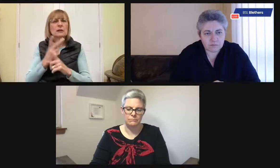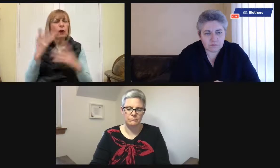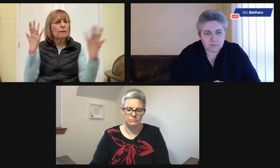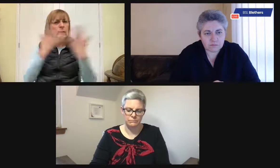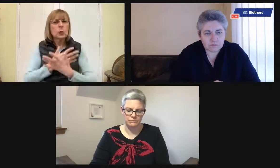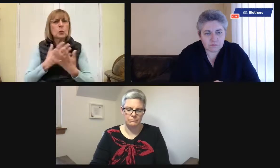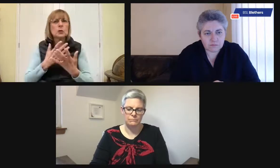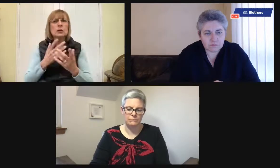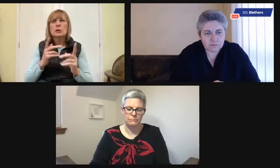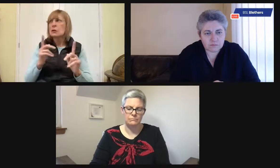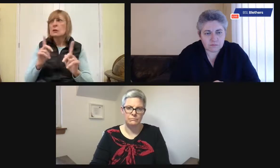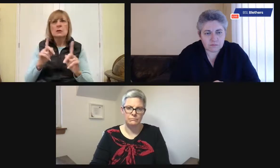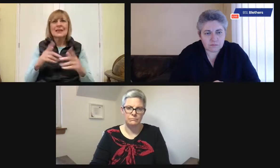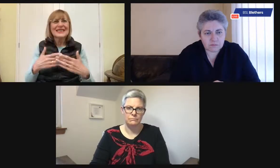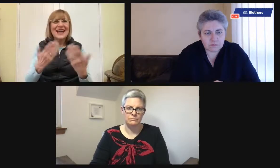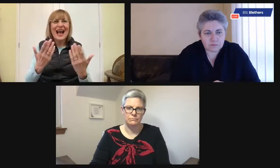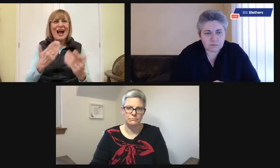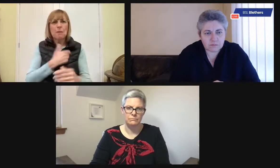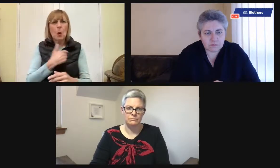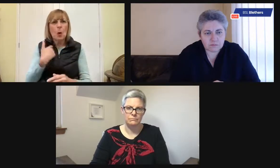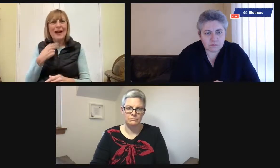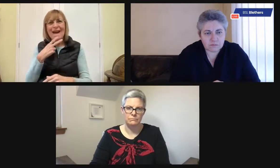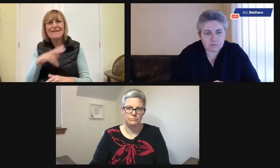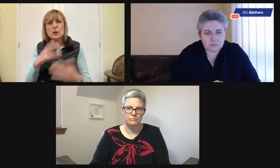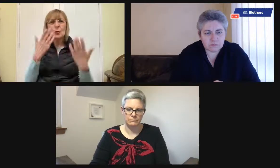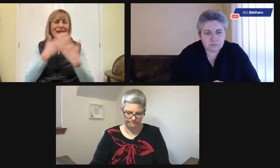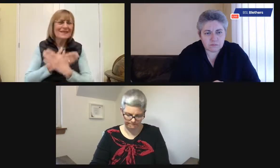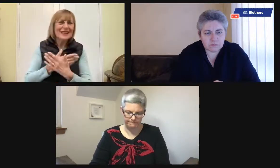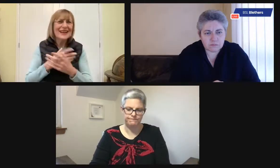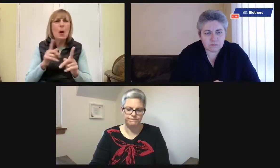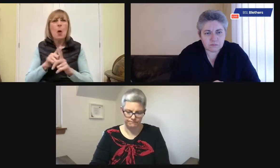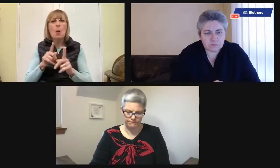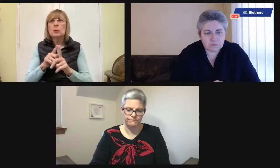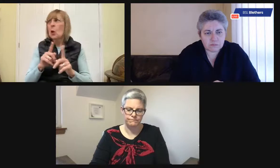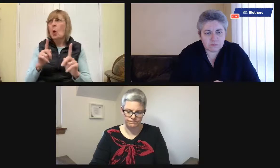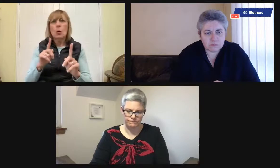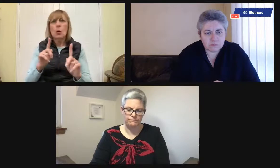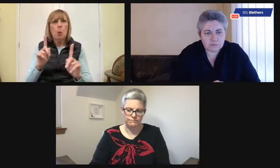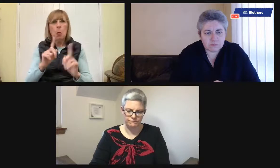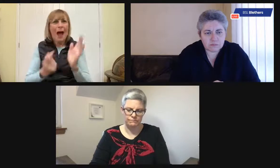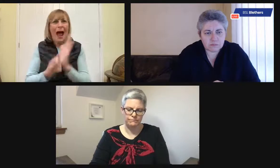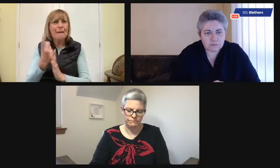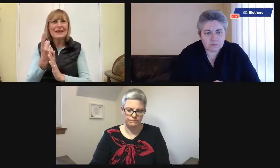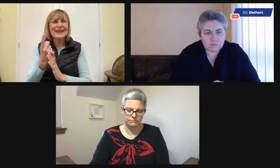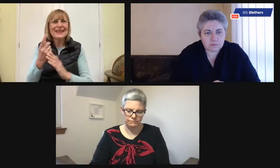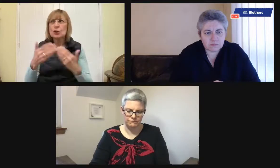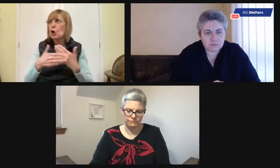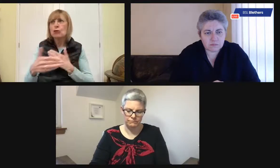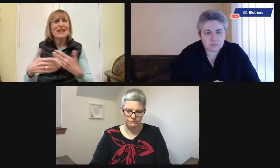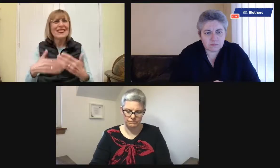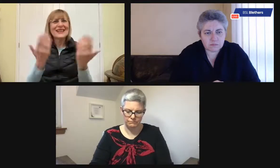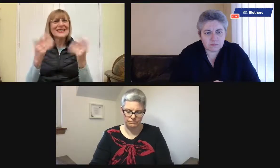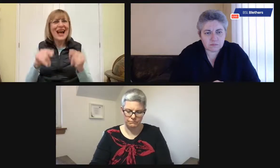often get confused, whether it's morning, afternoon, evening,